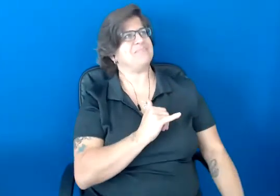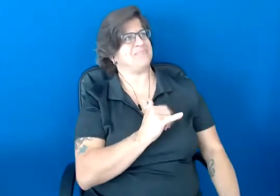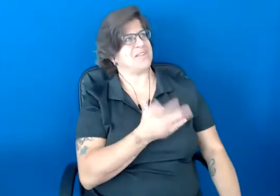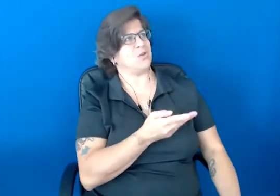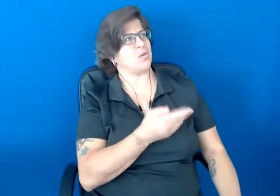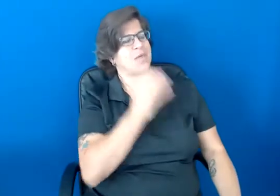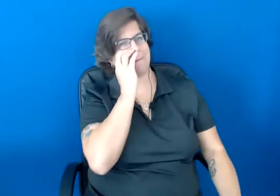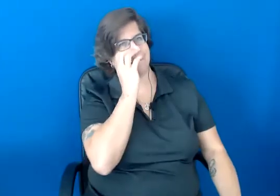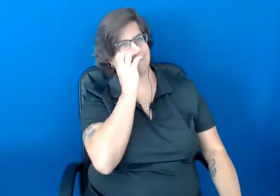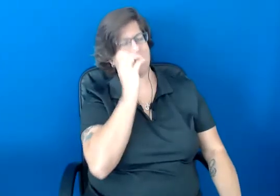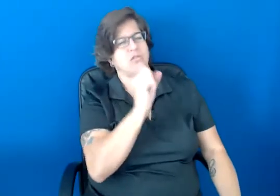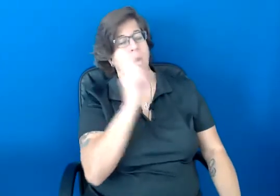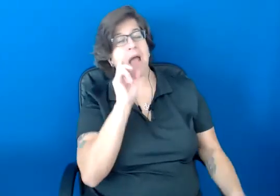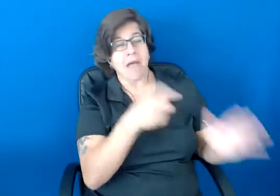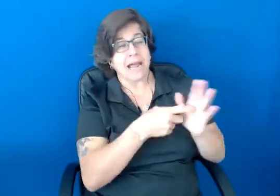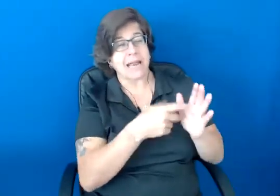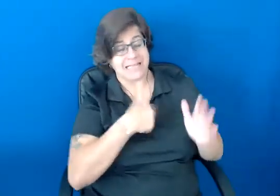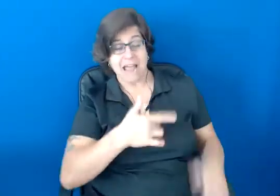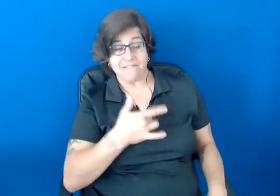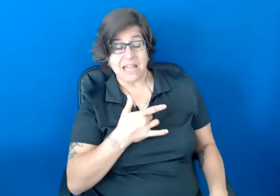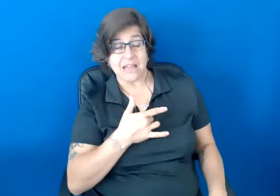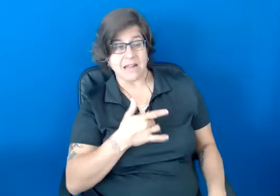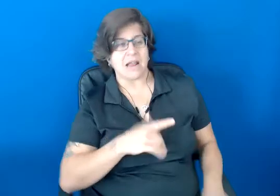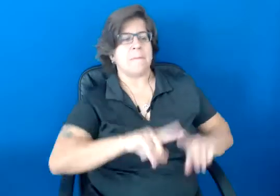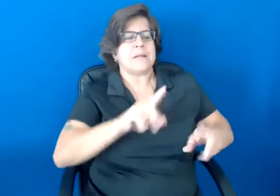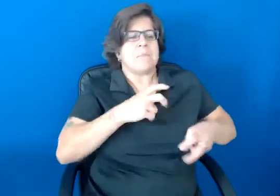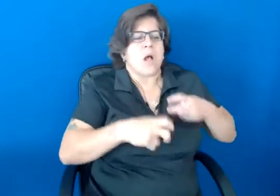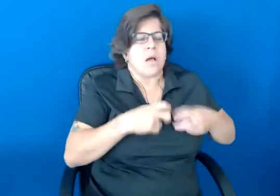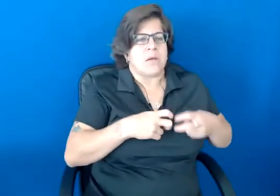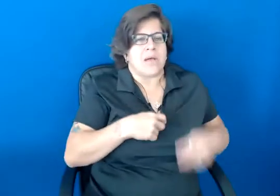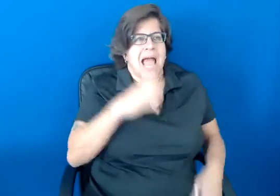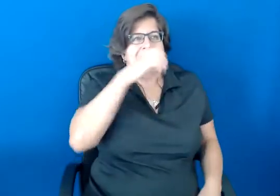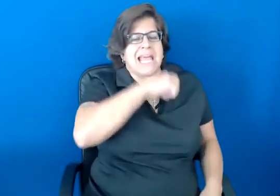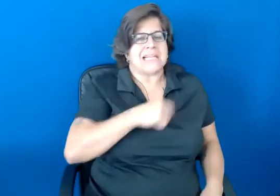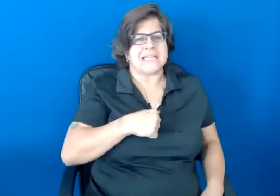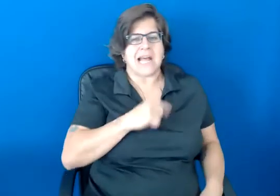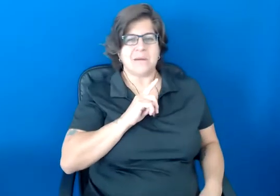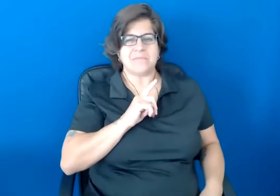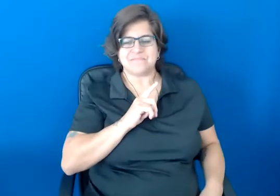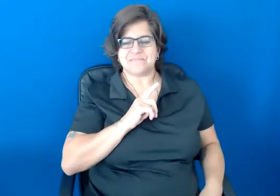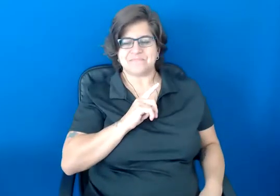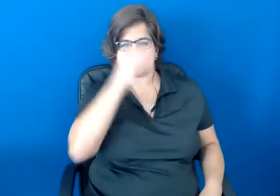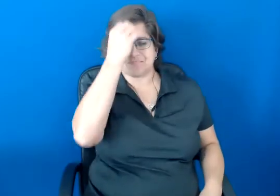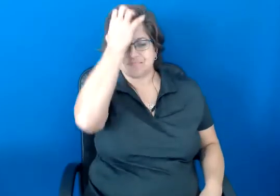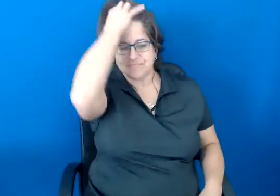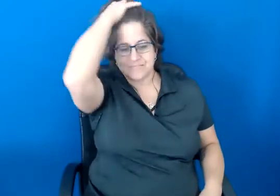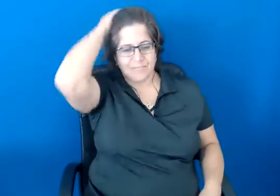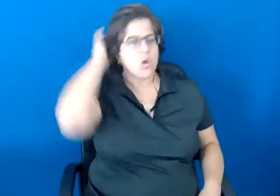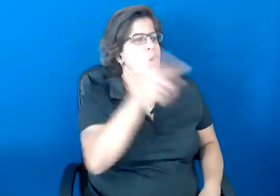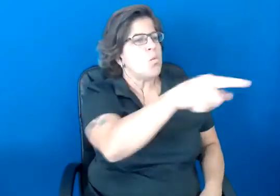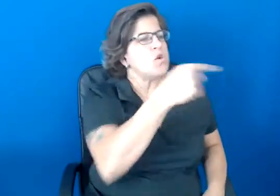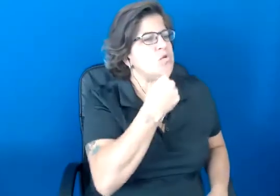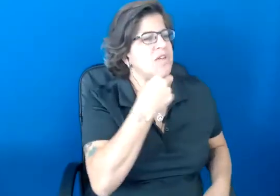So I see it, I feel it. The problem is that I guess I'm really like, when you say